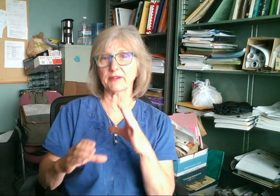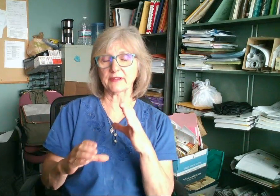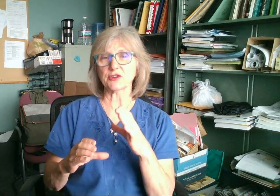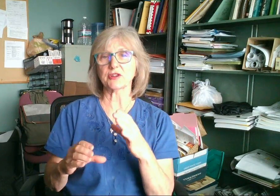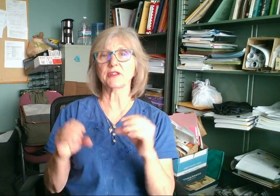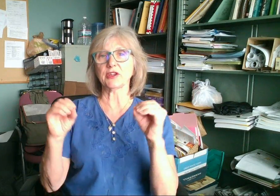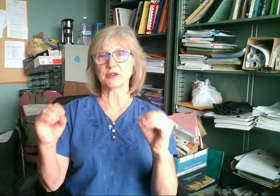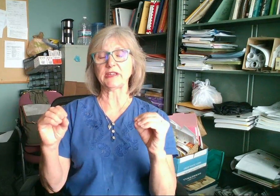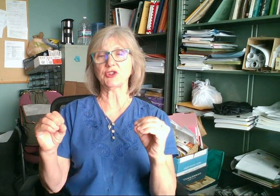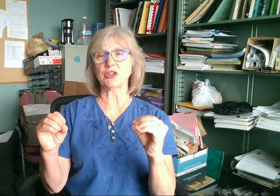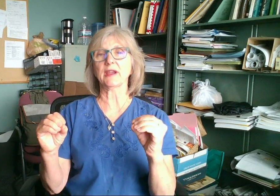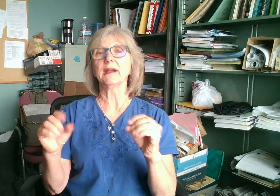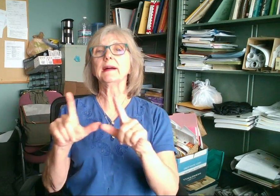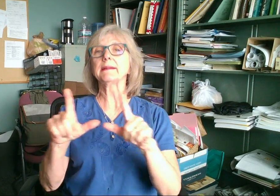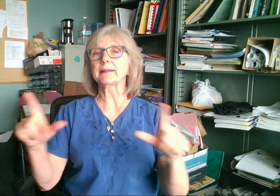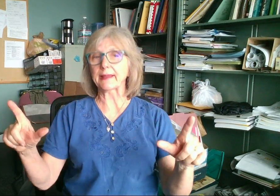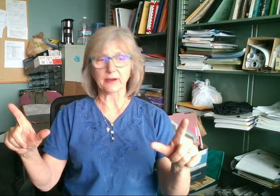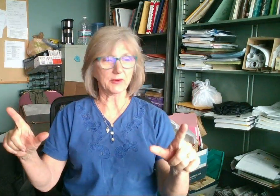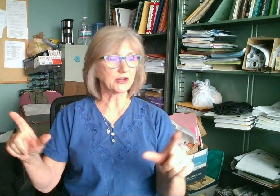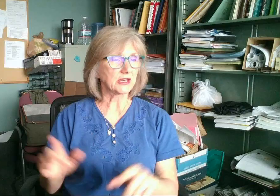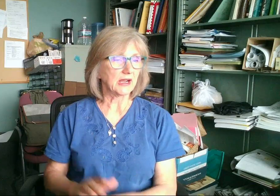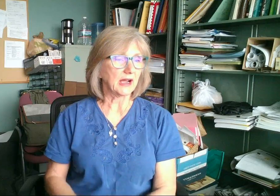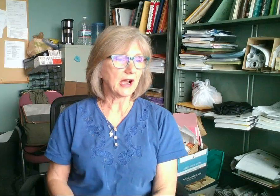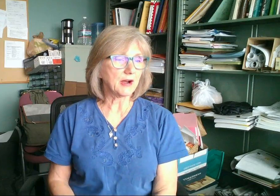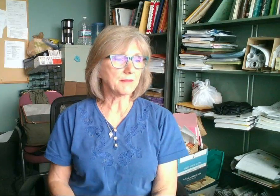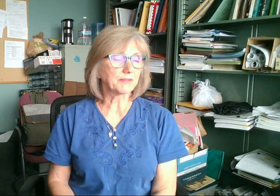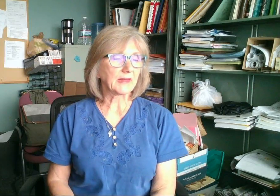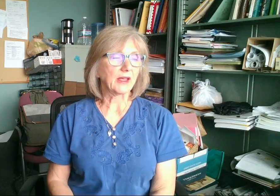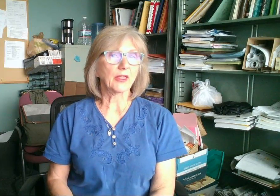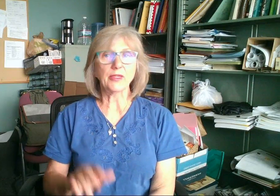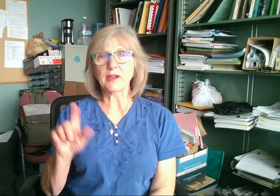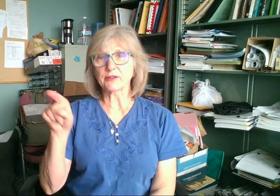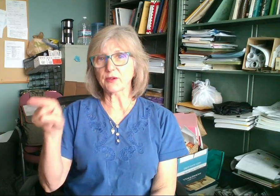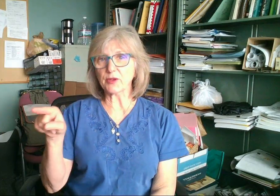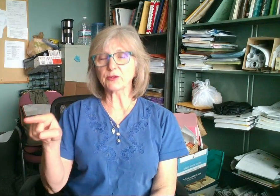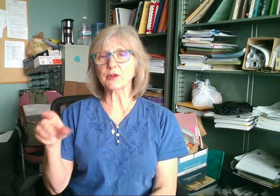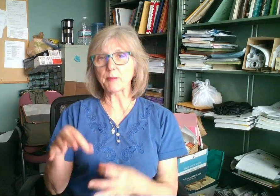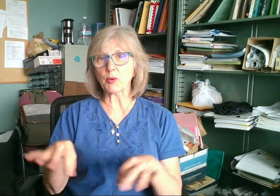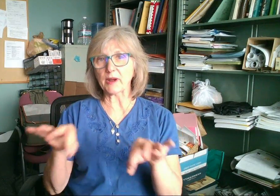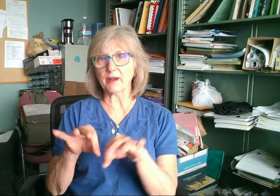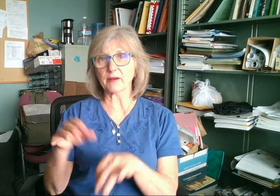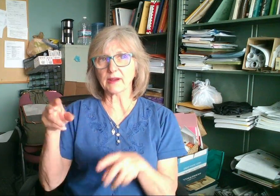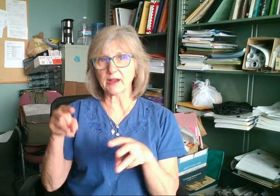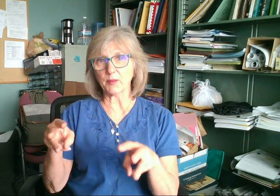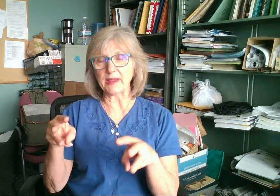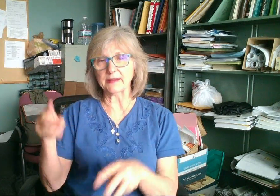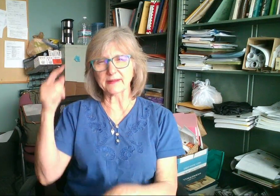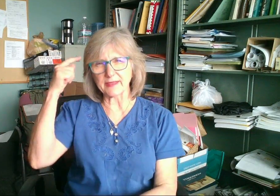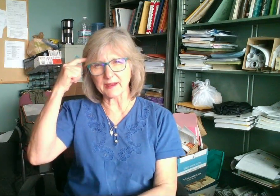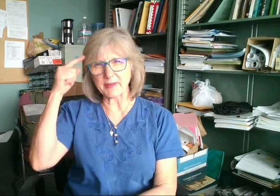conversation that you're teaching language. so those are important kind of ways to think